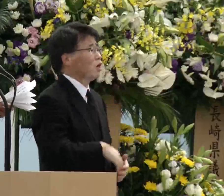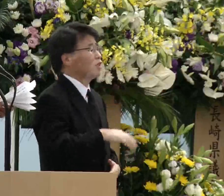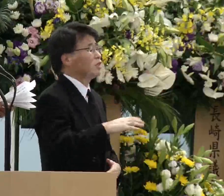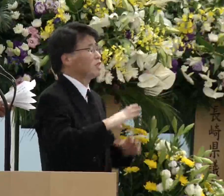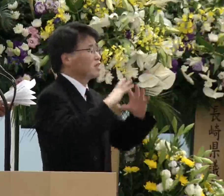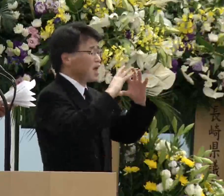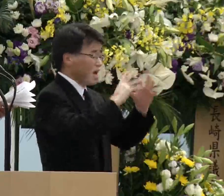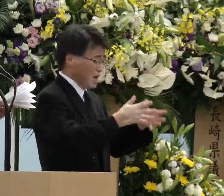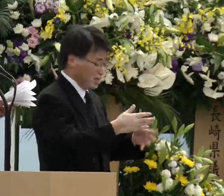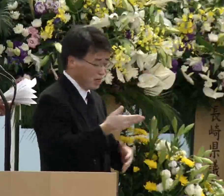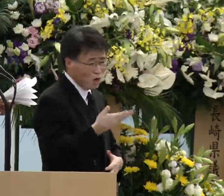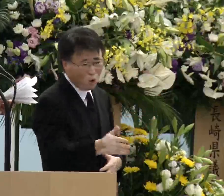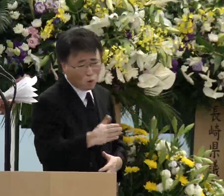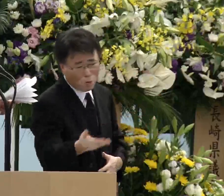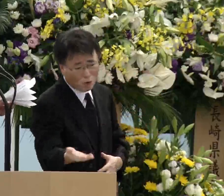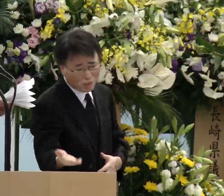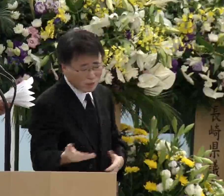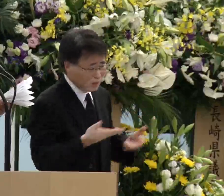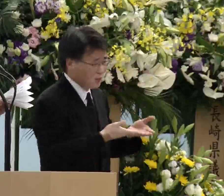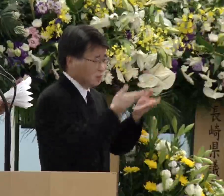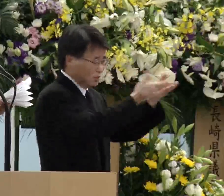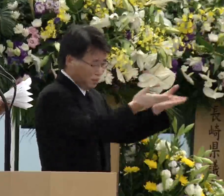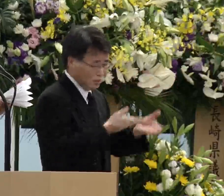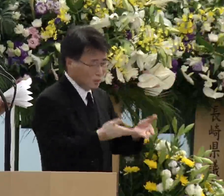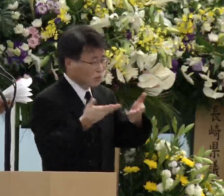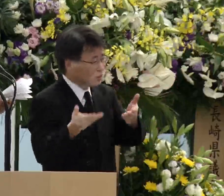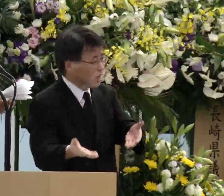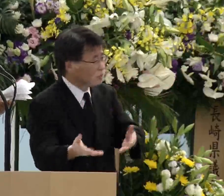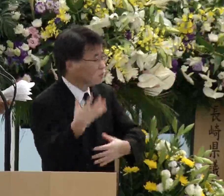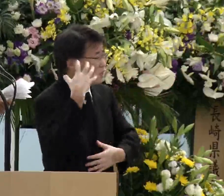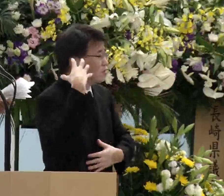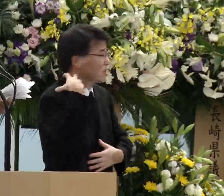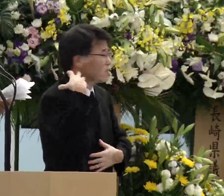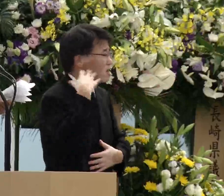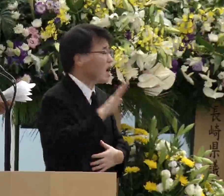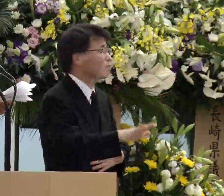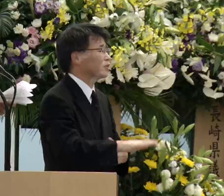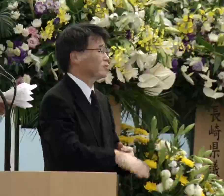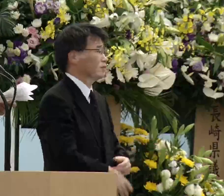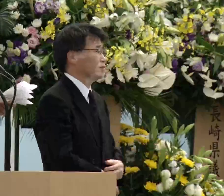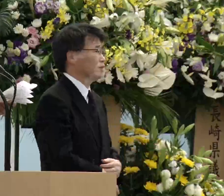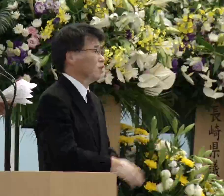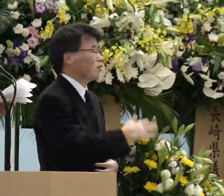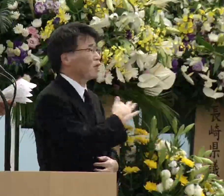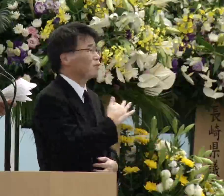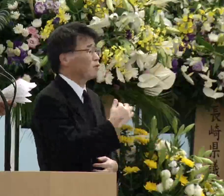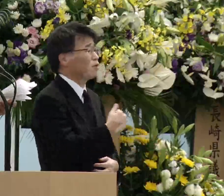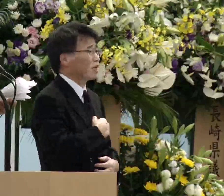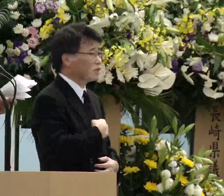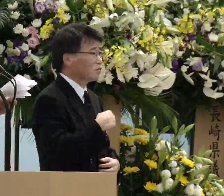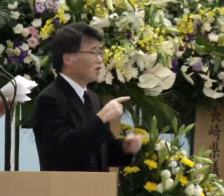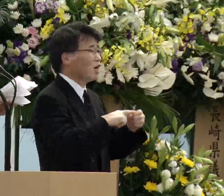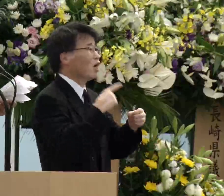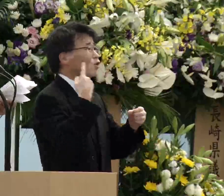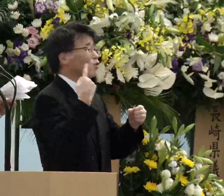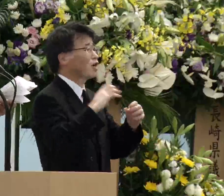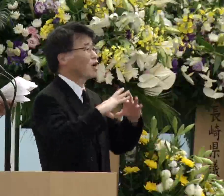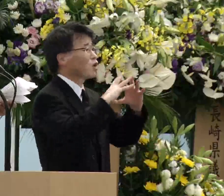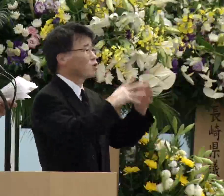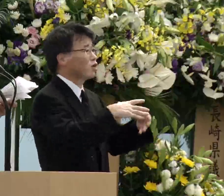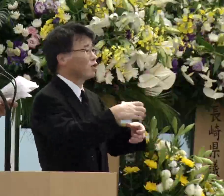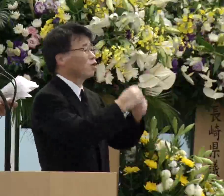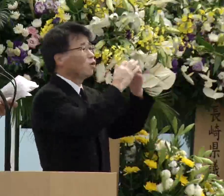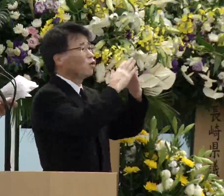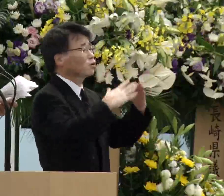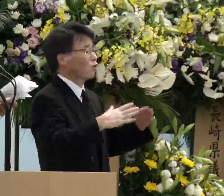to convey the inhumane nature of nuclear weapons to the next generation and to the world. Last year, at the